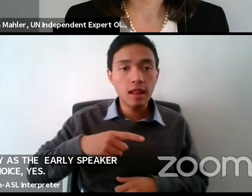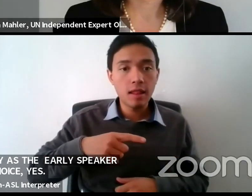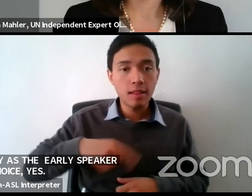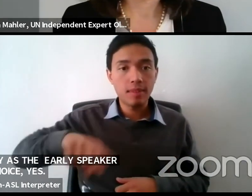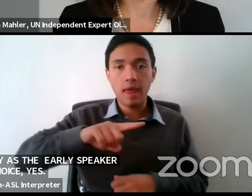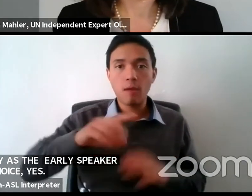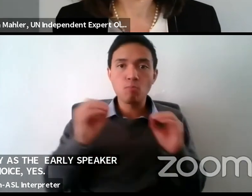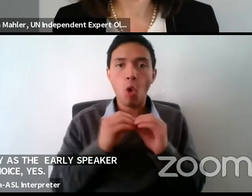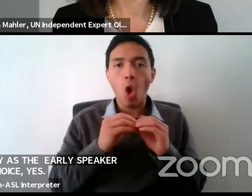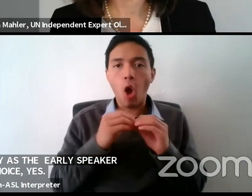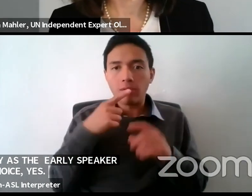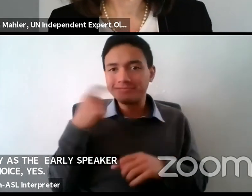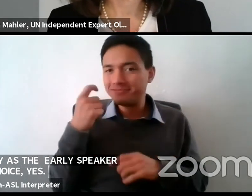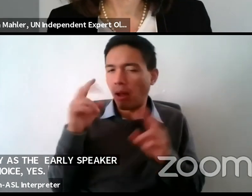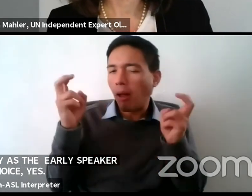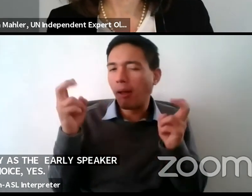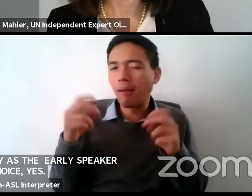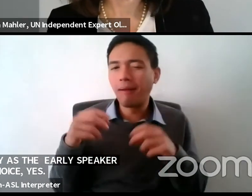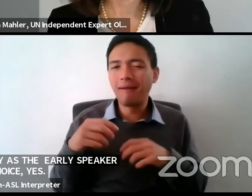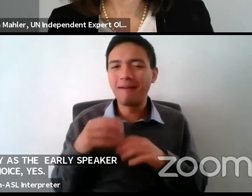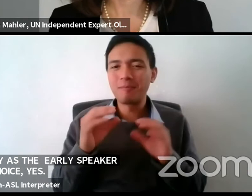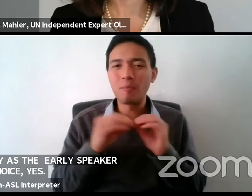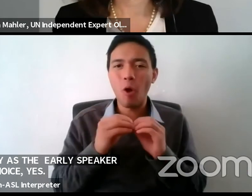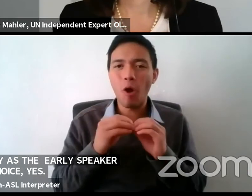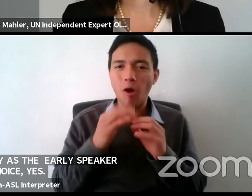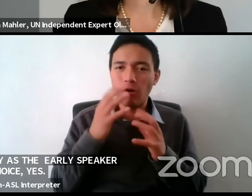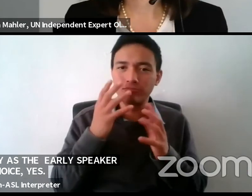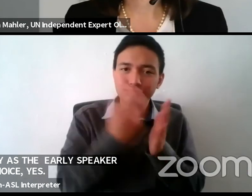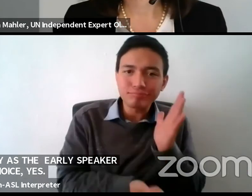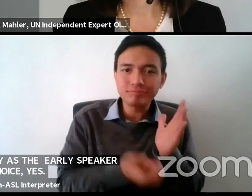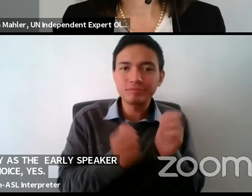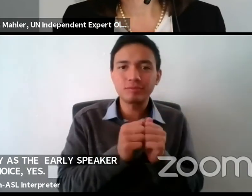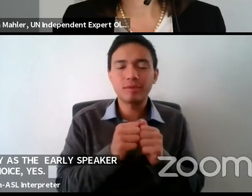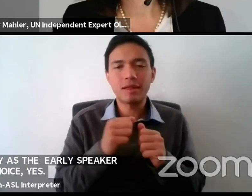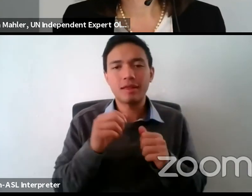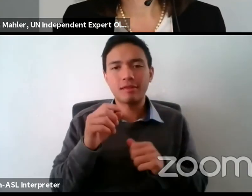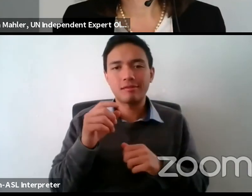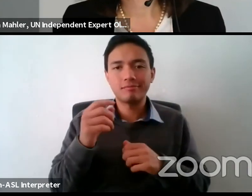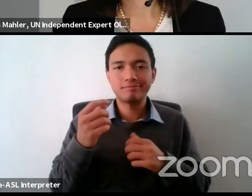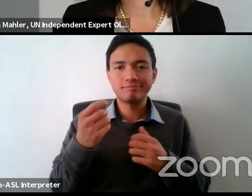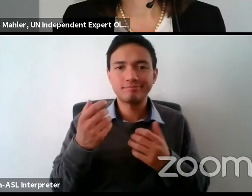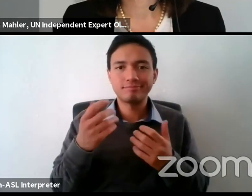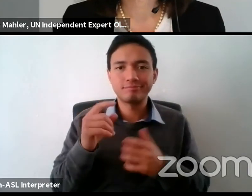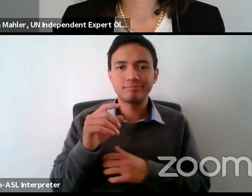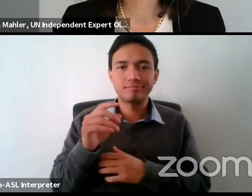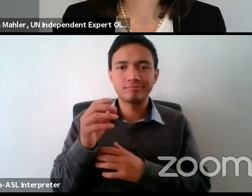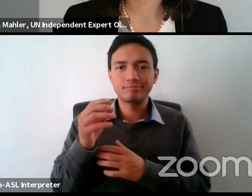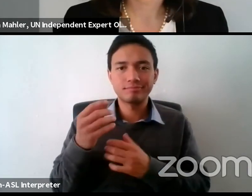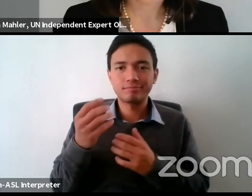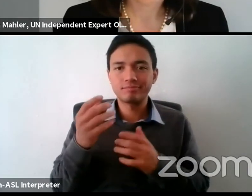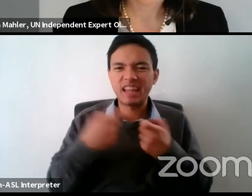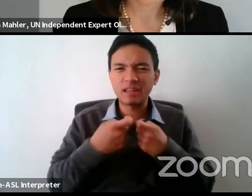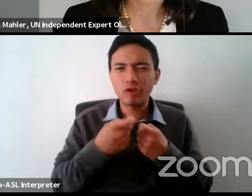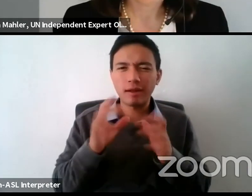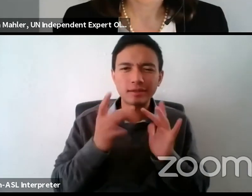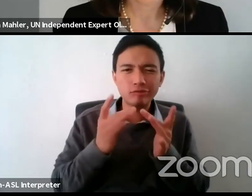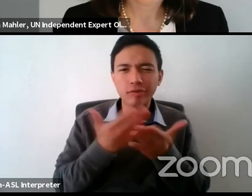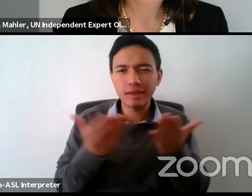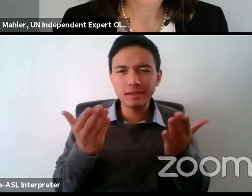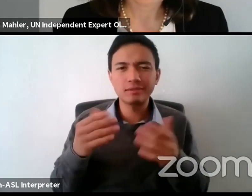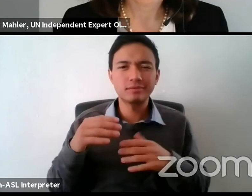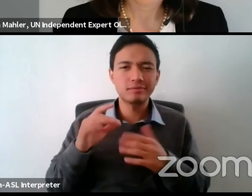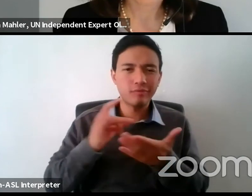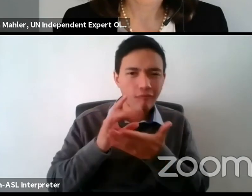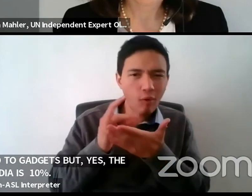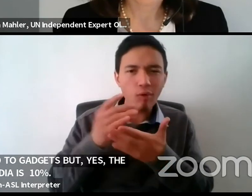than ever before. But yes, the digital literacy in a country like India is just 10%. So we still cannot